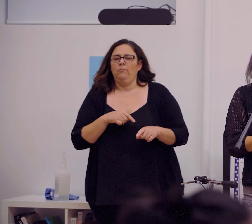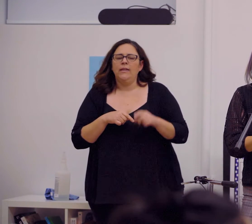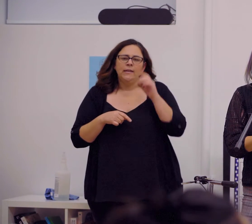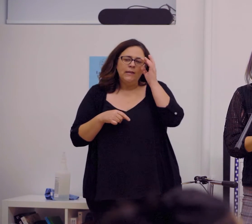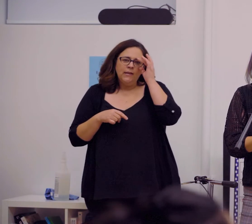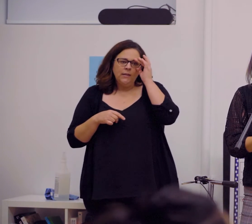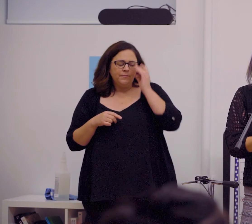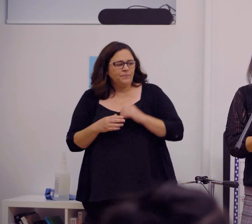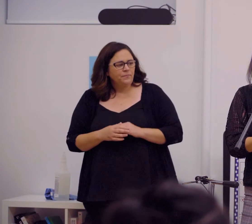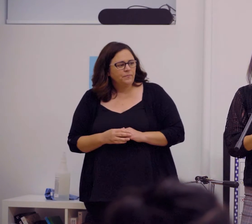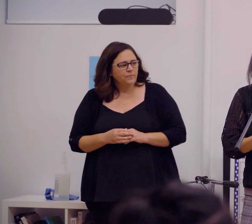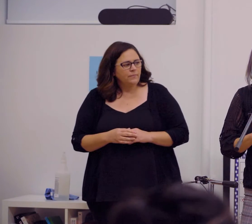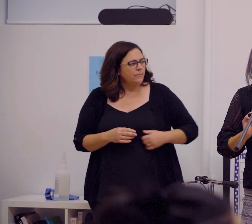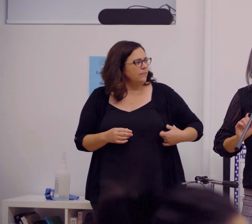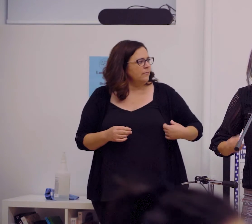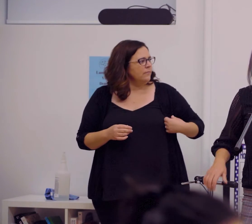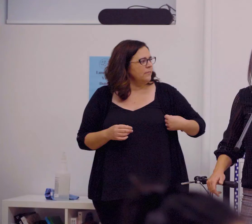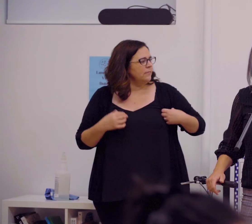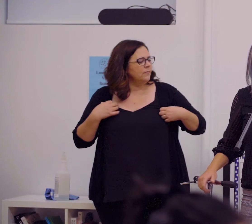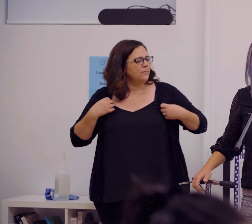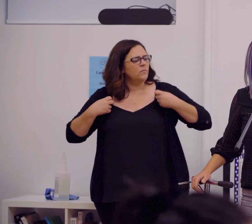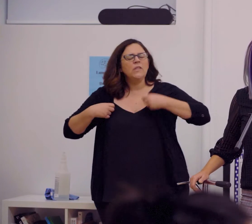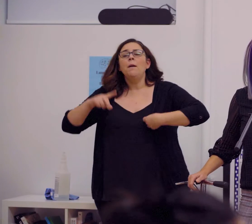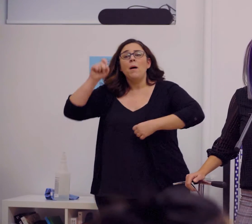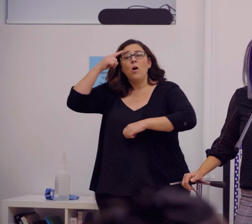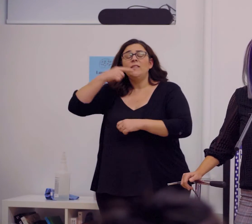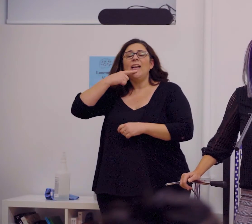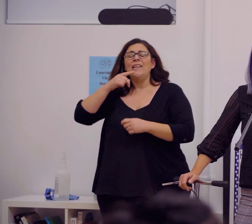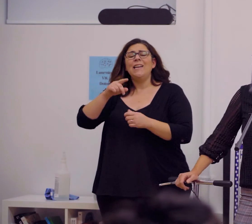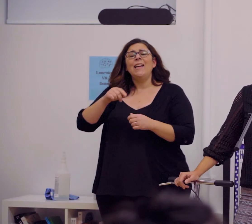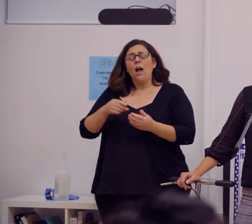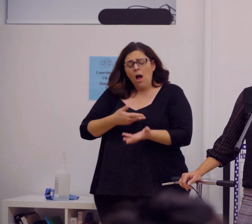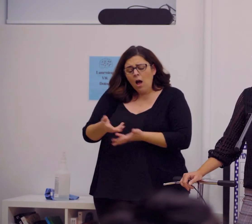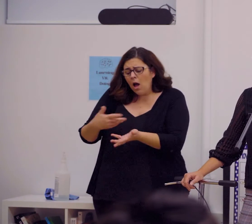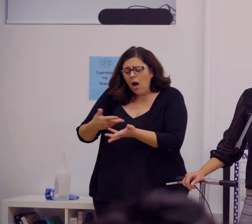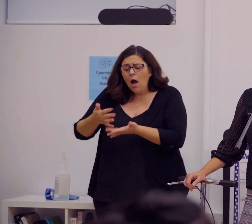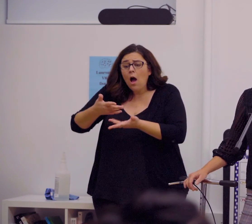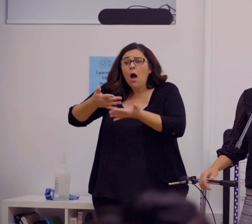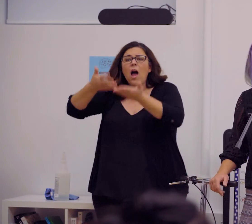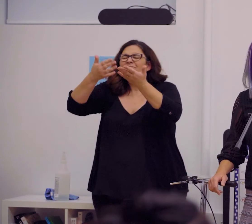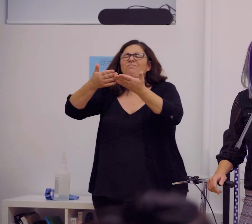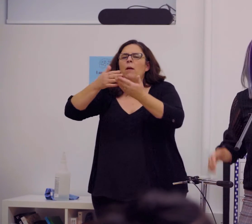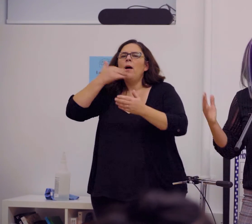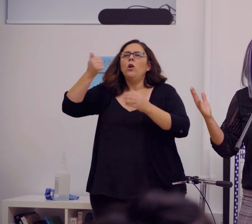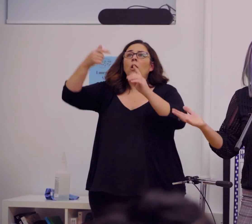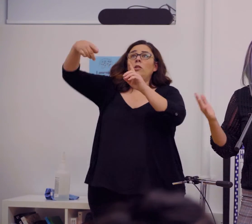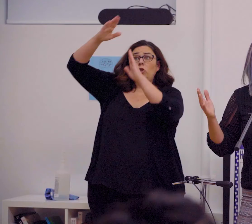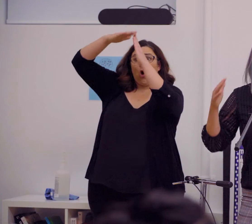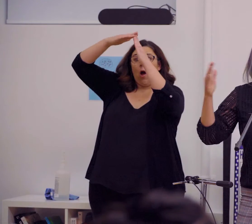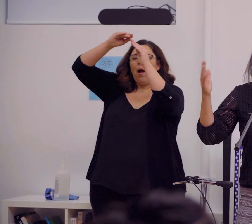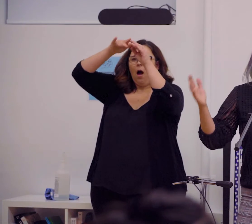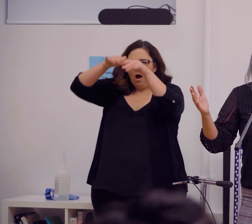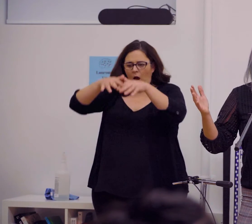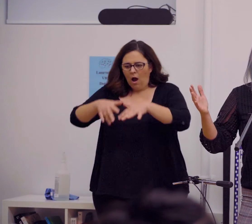he continues to say, "We're going to start at the top and we're going to work our way down." So I replied, I'm like, "Okay,